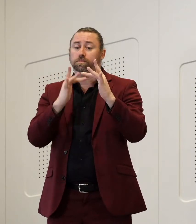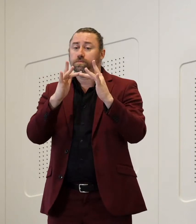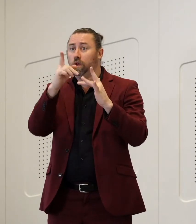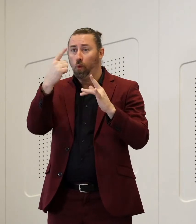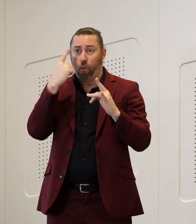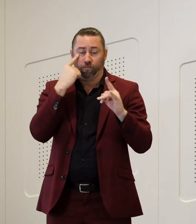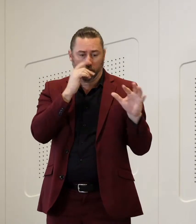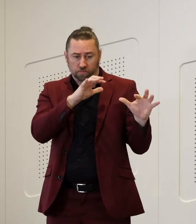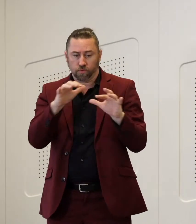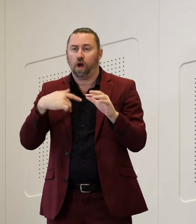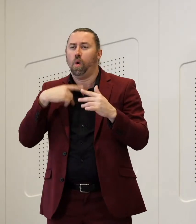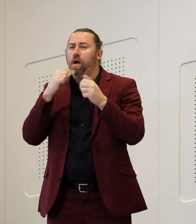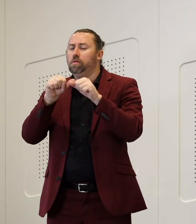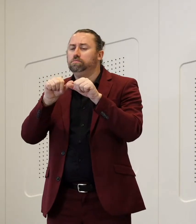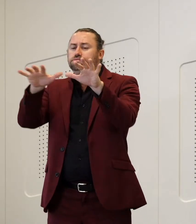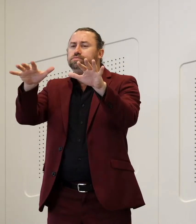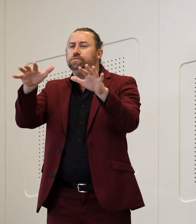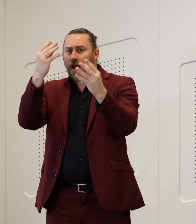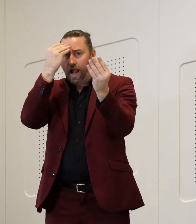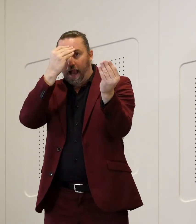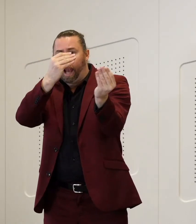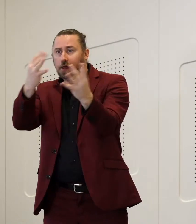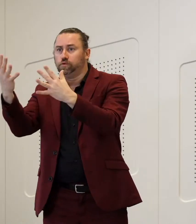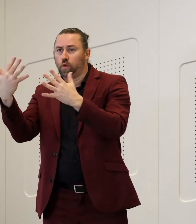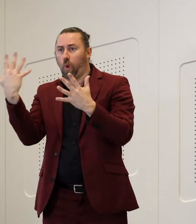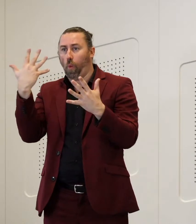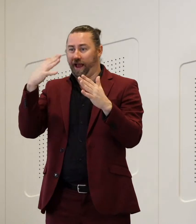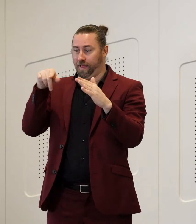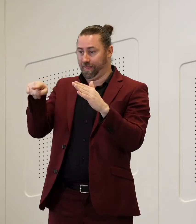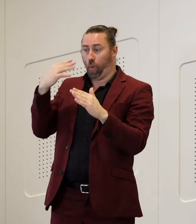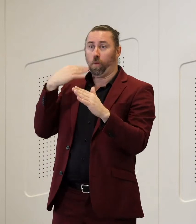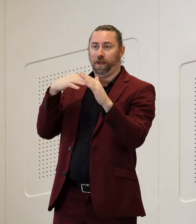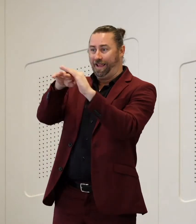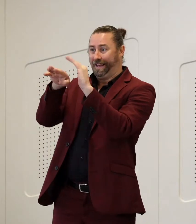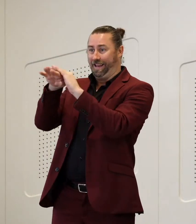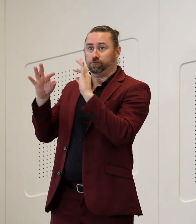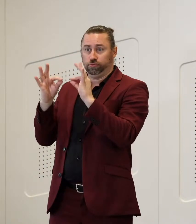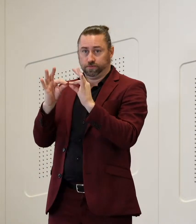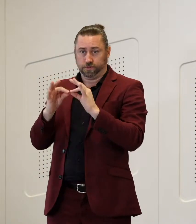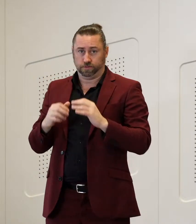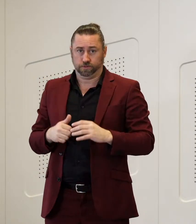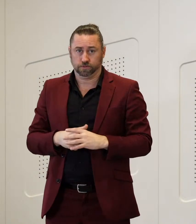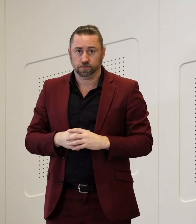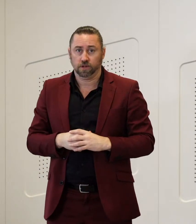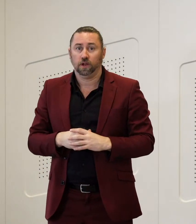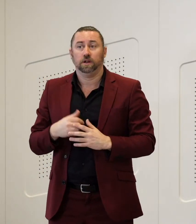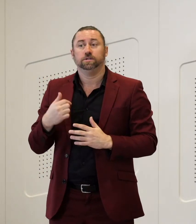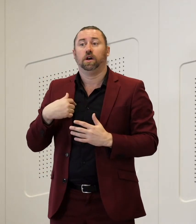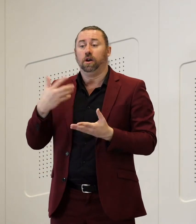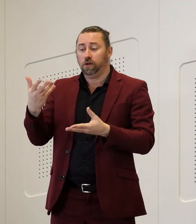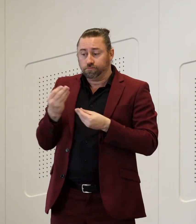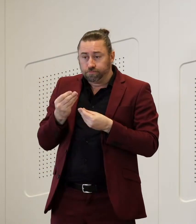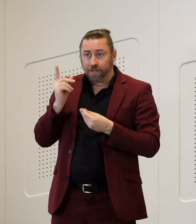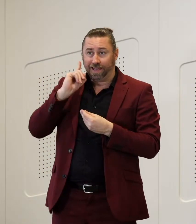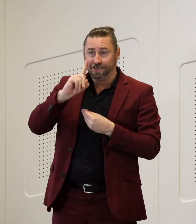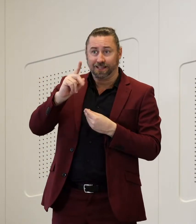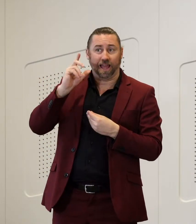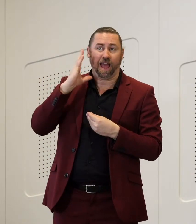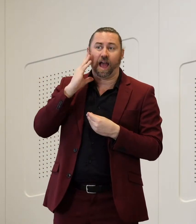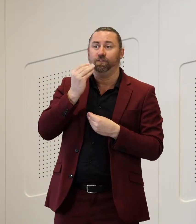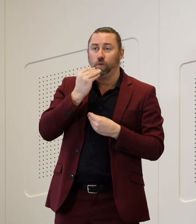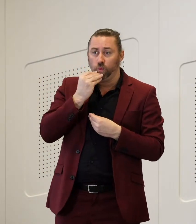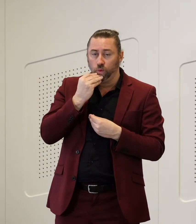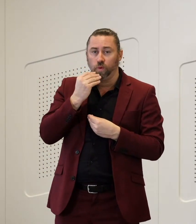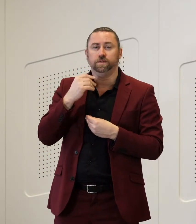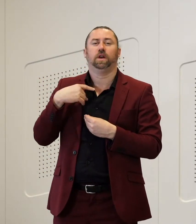out a press release for where she might have been in Brisbane. Now, we got this information yesterday afternoon, so our